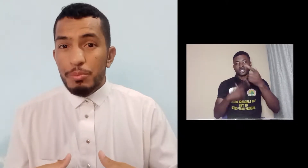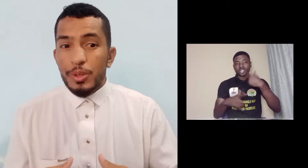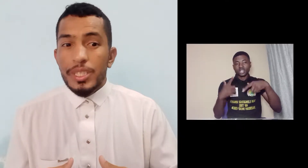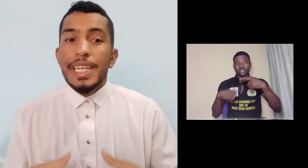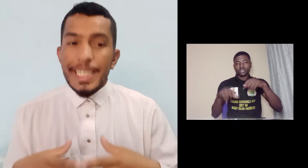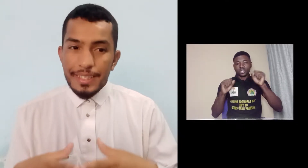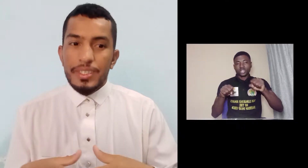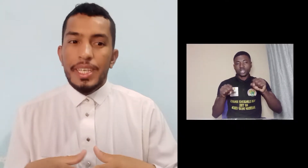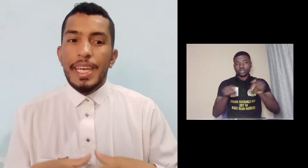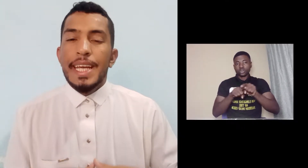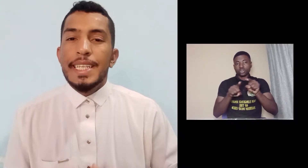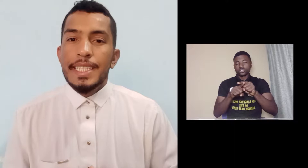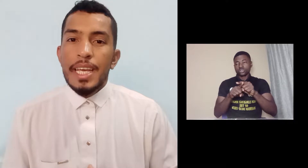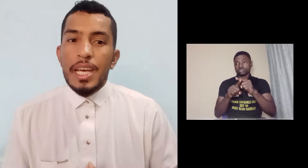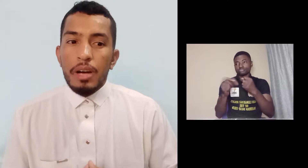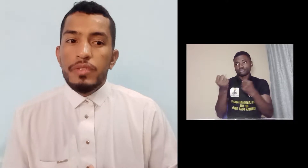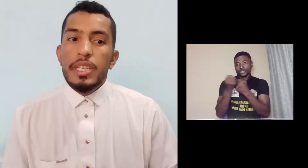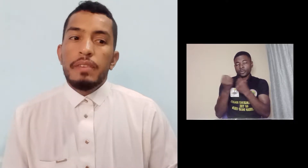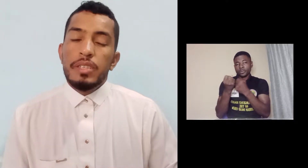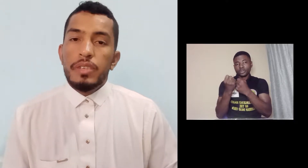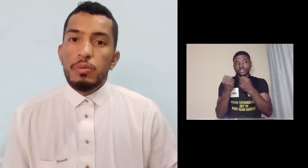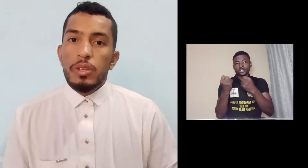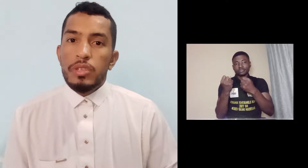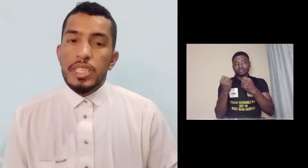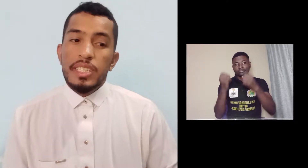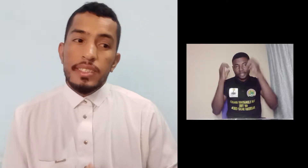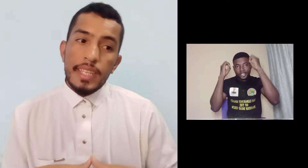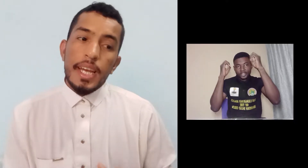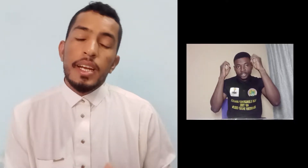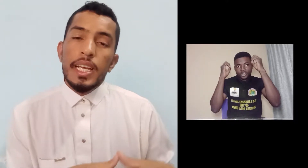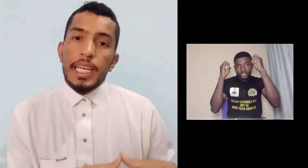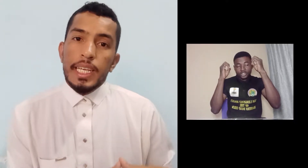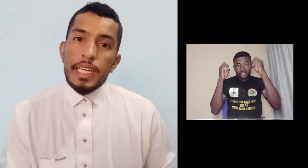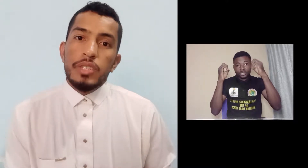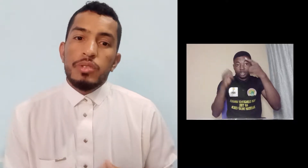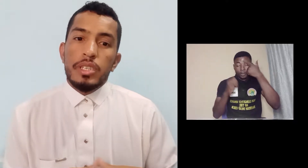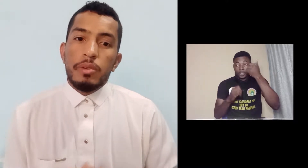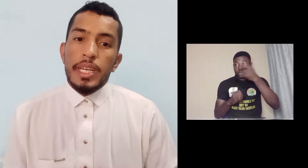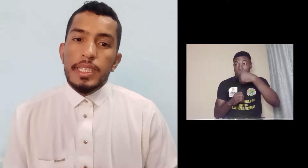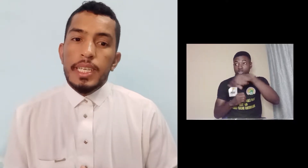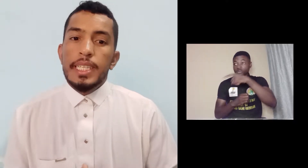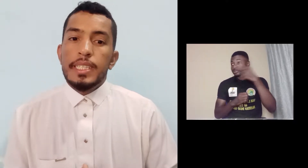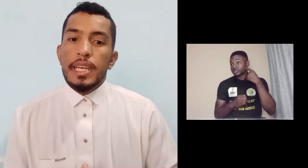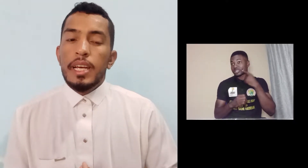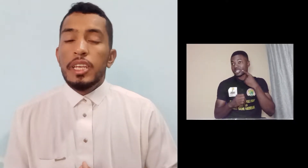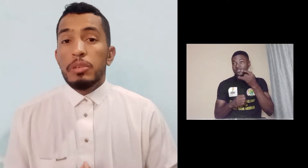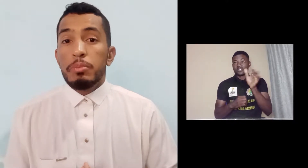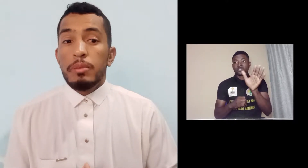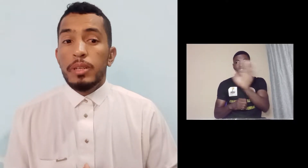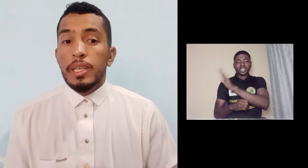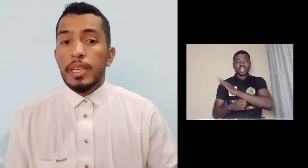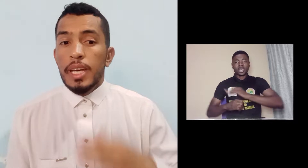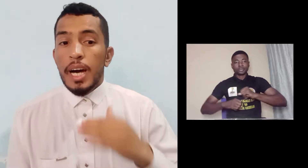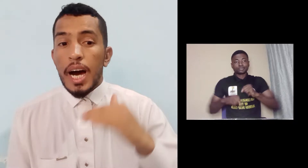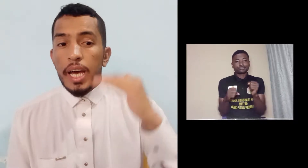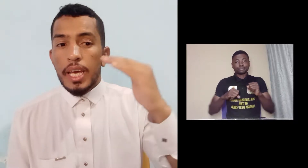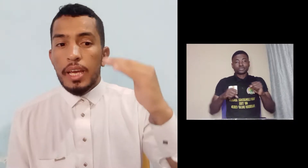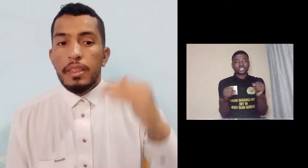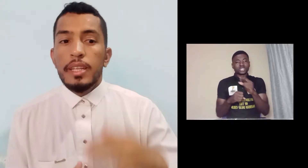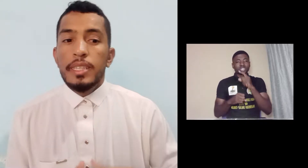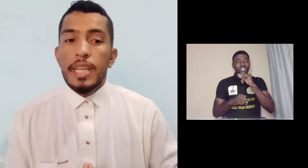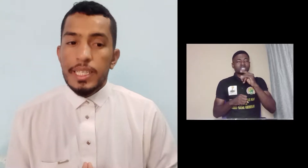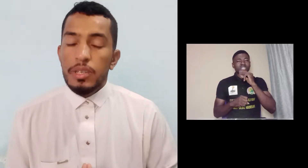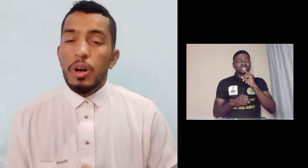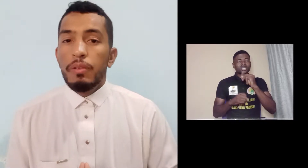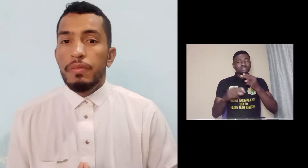to support literacy and of the deaf individuals, since their illiteracy rate is incomparably higher